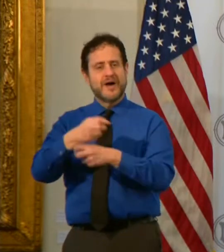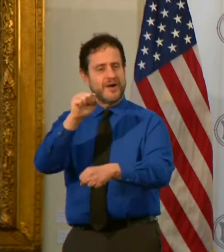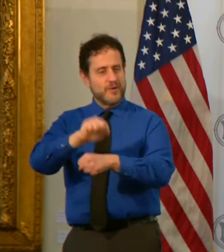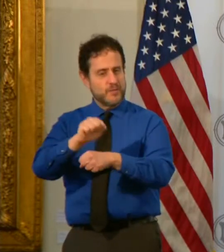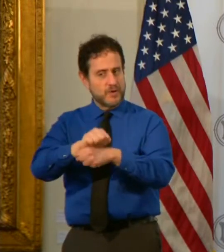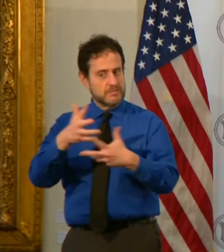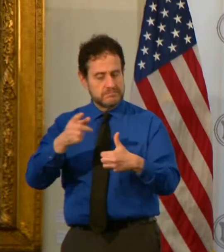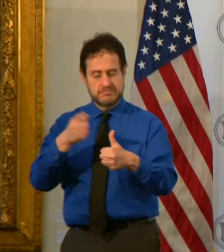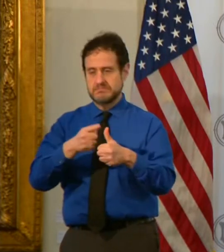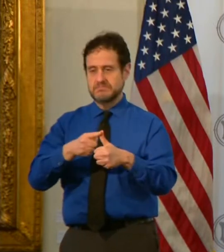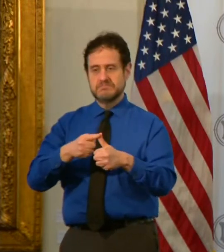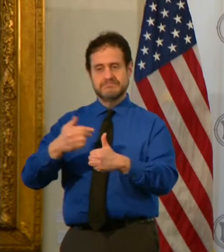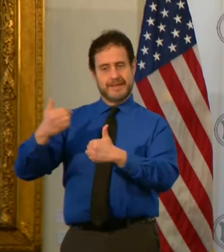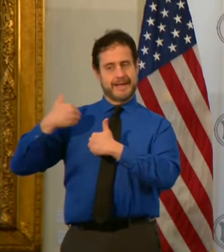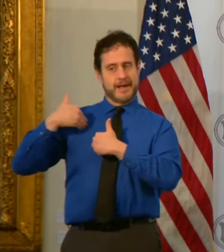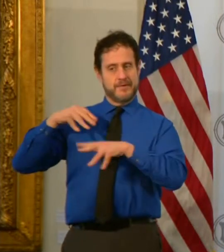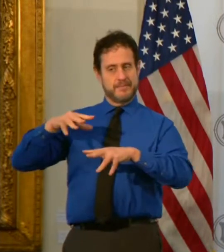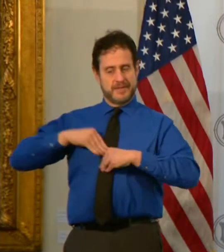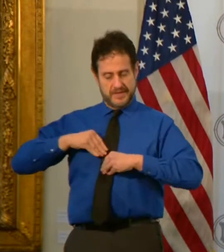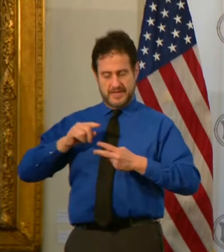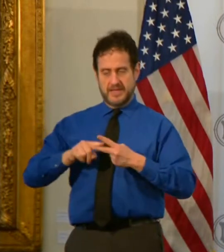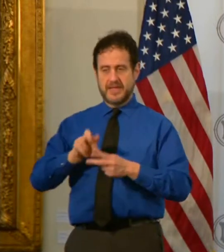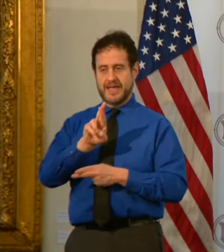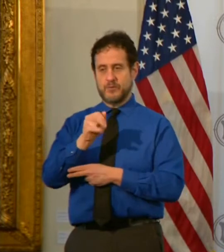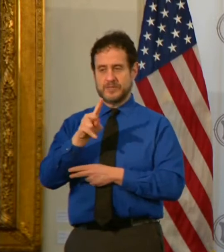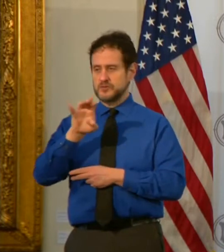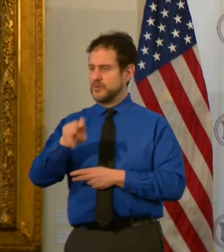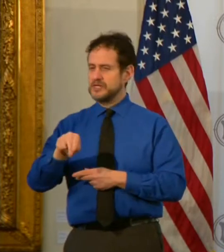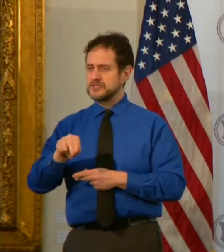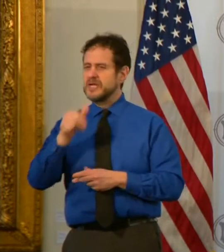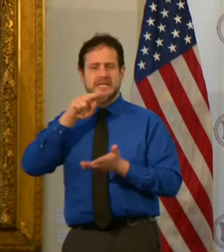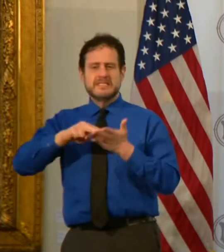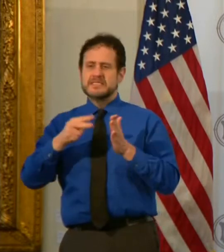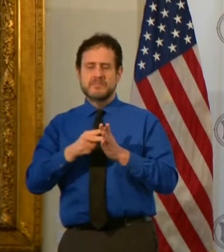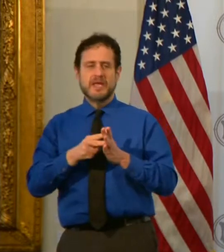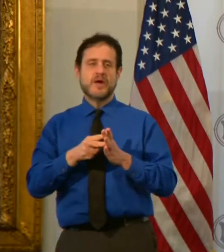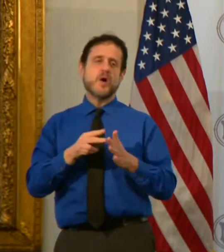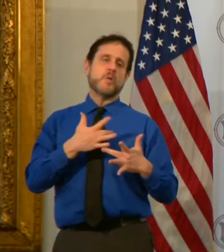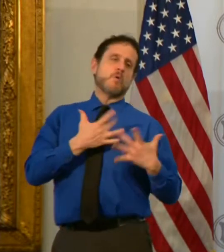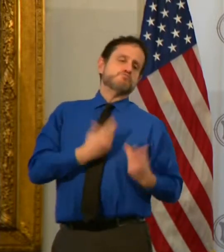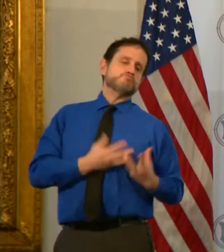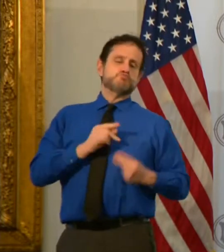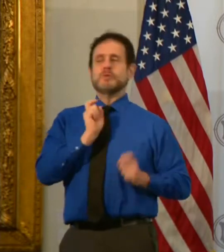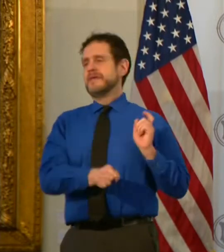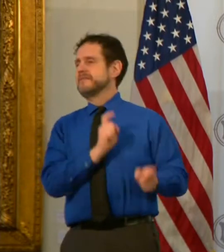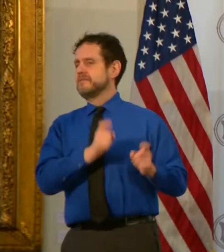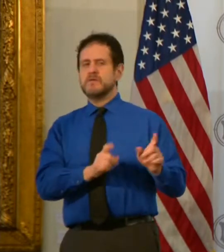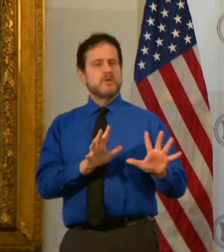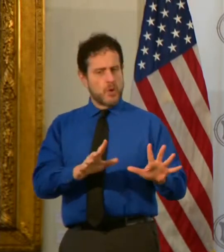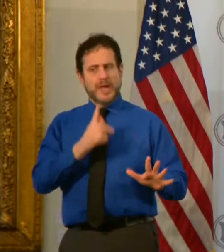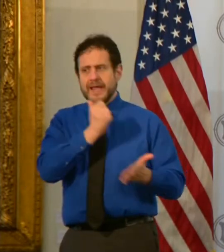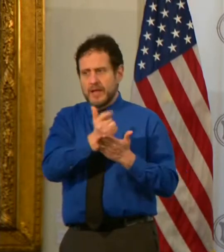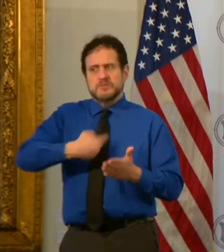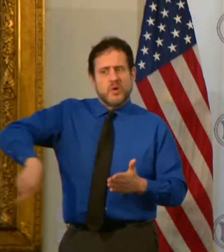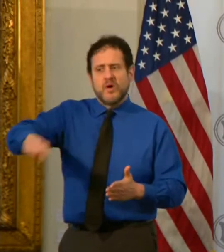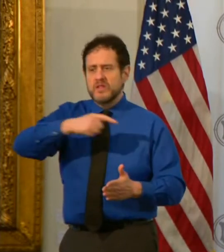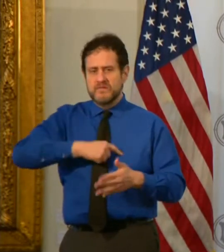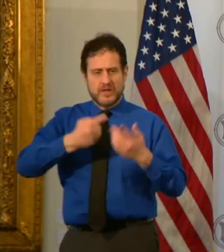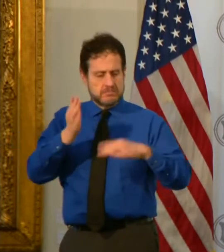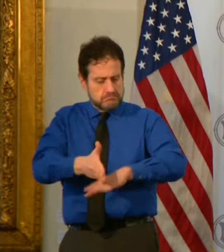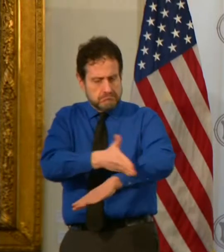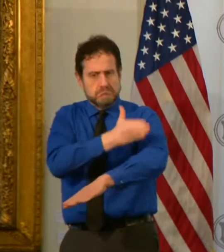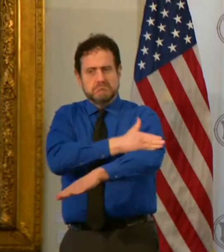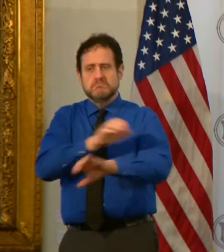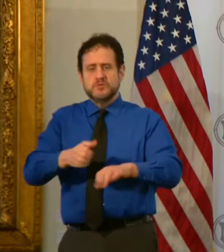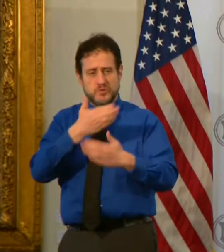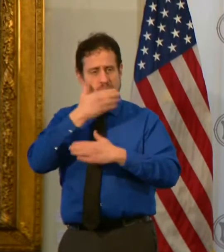and restoration, not as charity, but because we're all better for it. If you'd